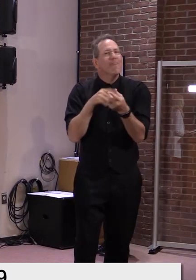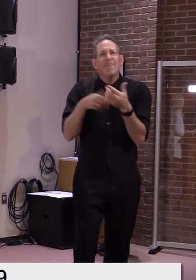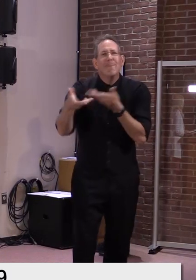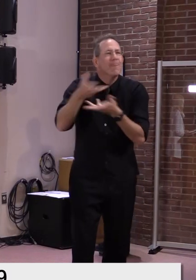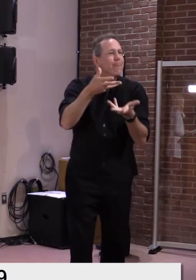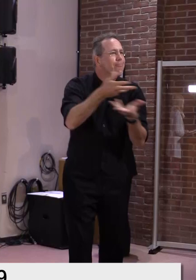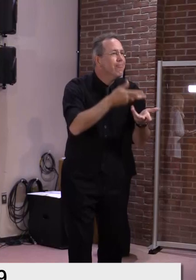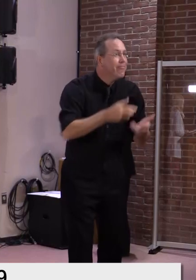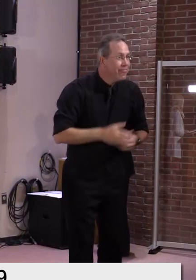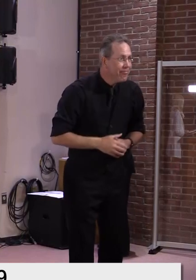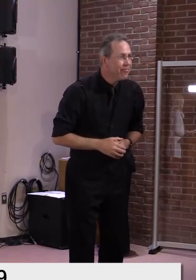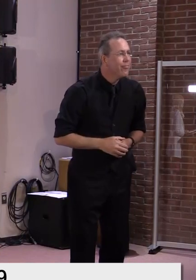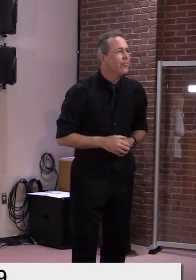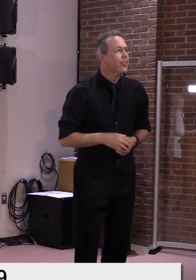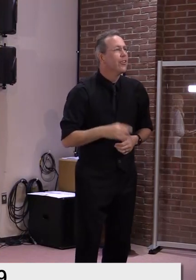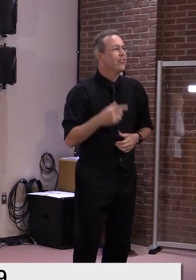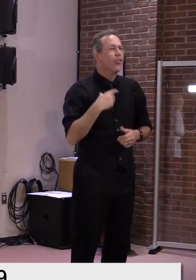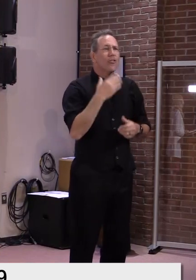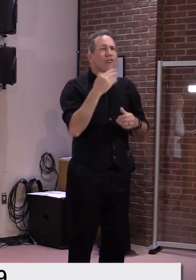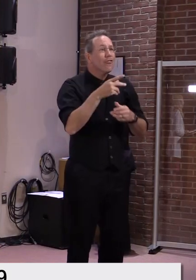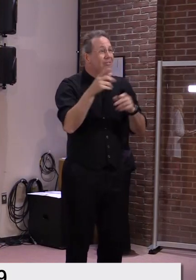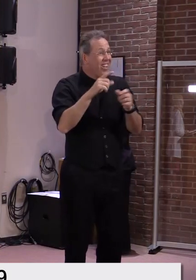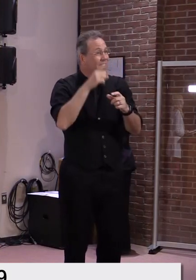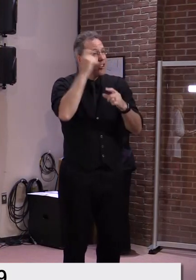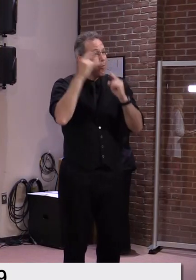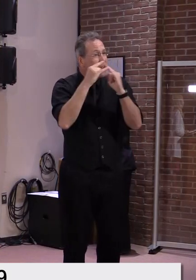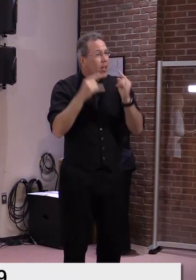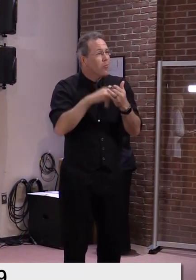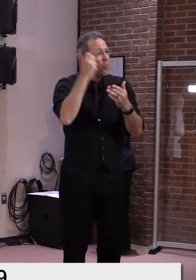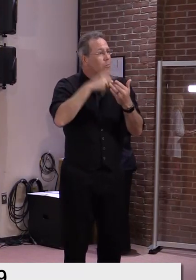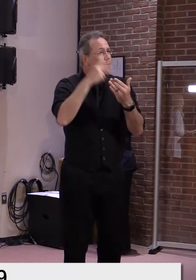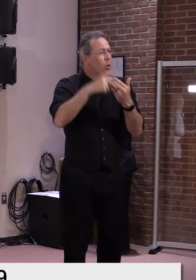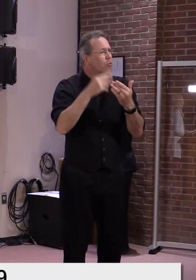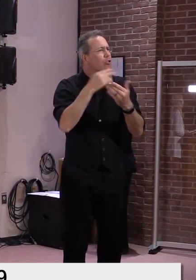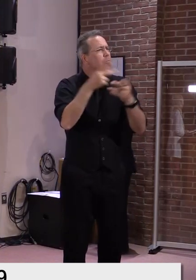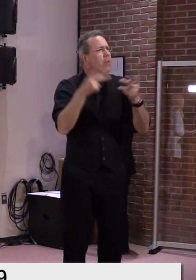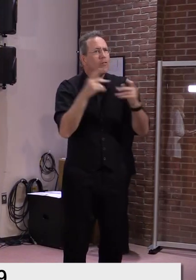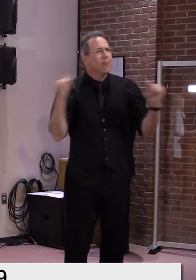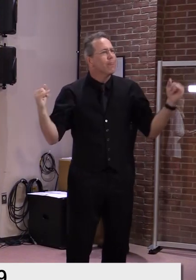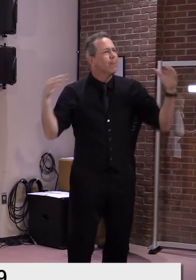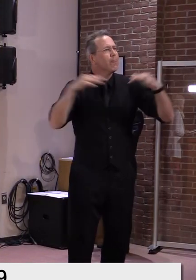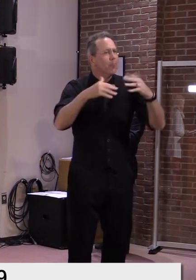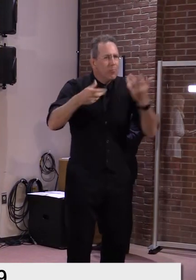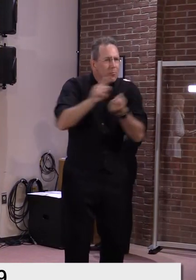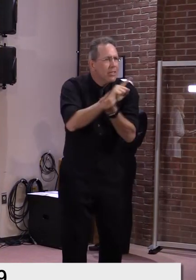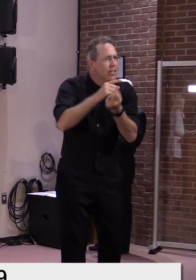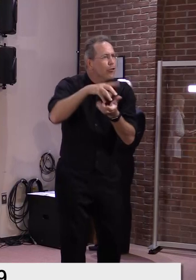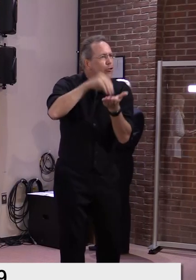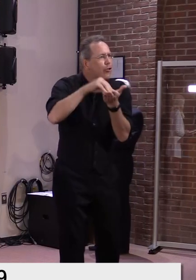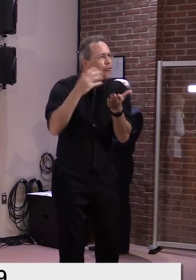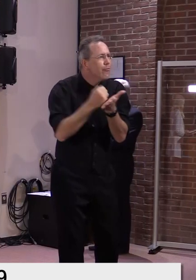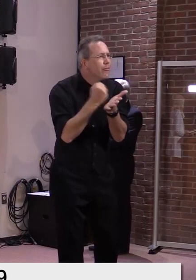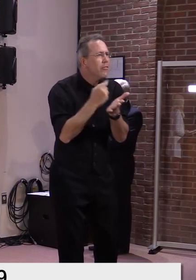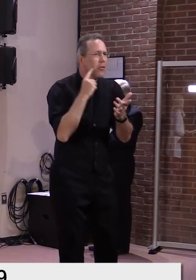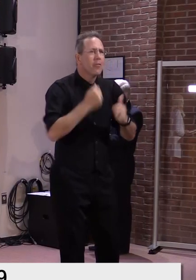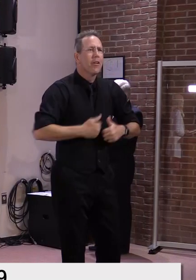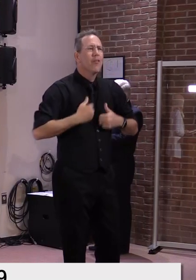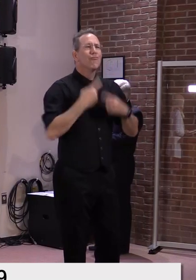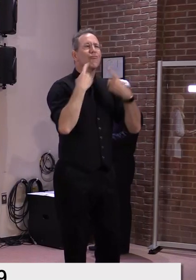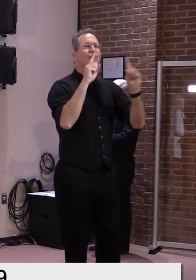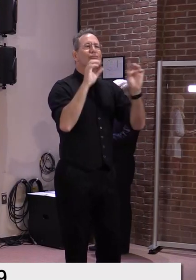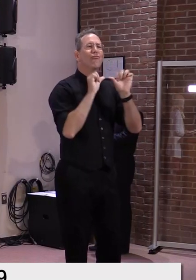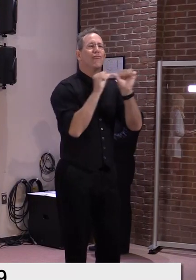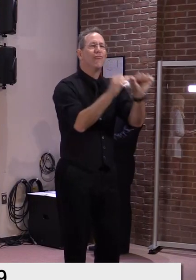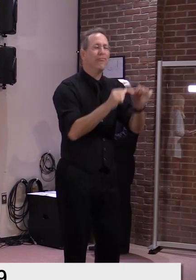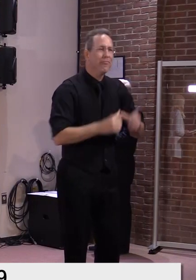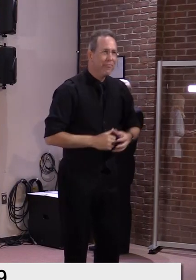children to acquire new skills, which can then lead to a sense of accomplishment and boost their self-esteem. Summer